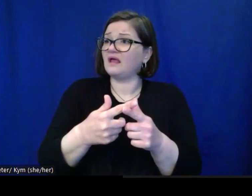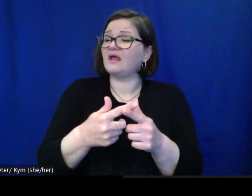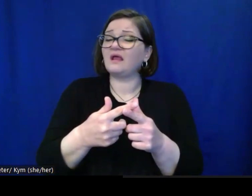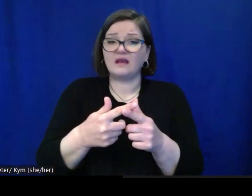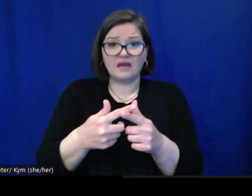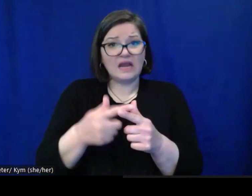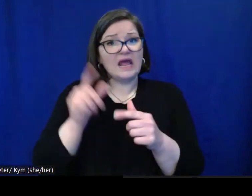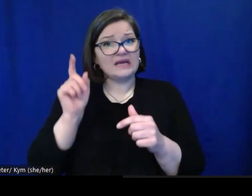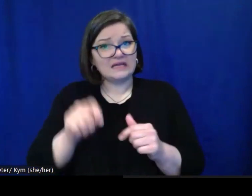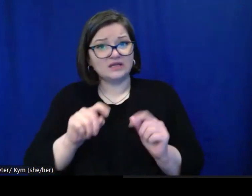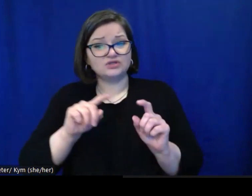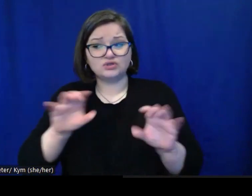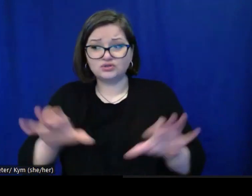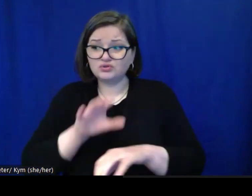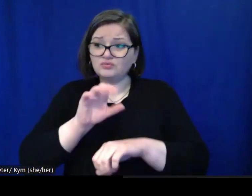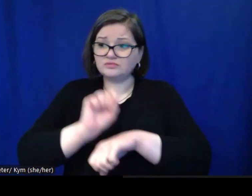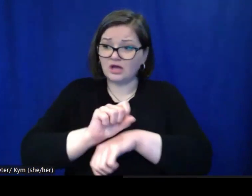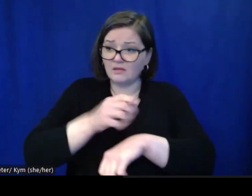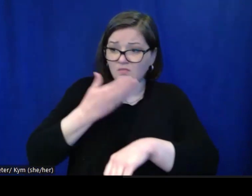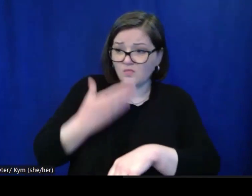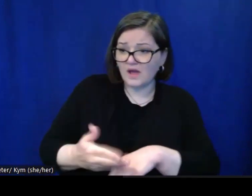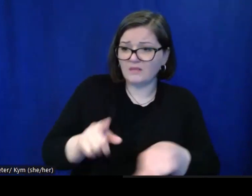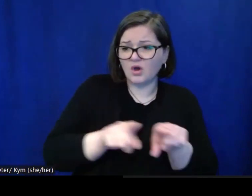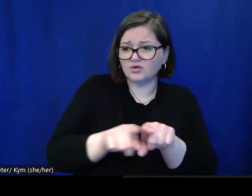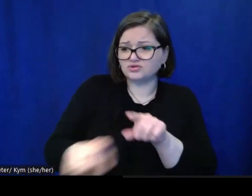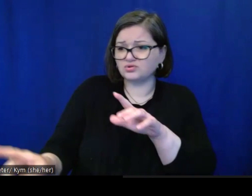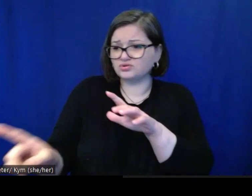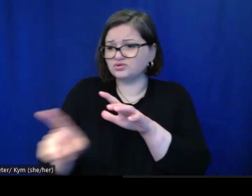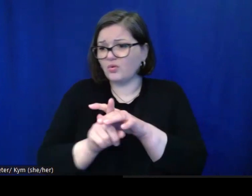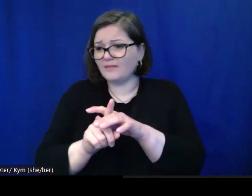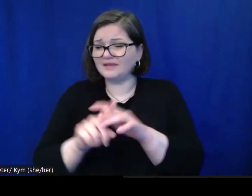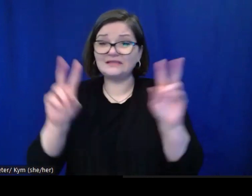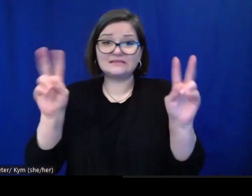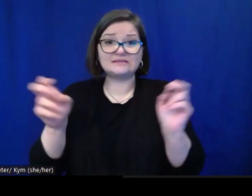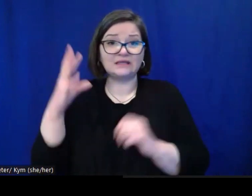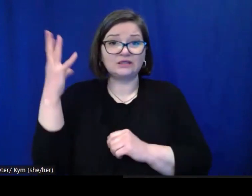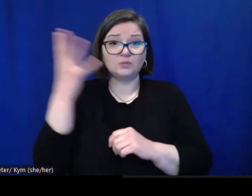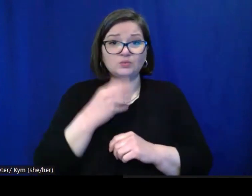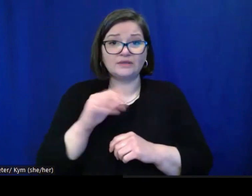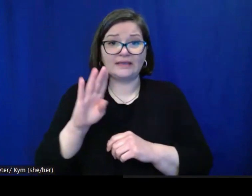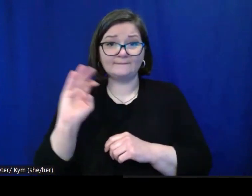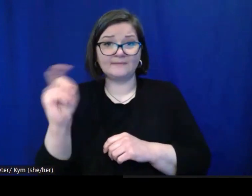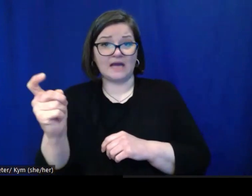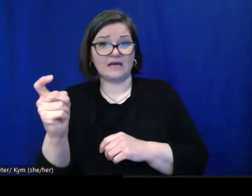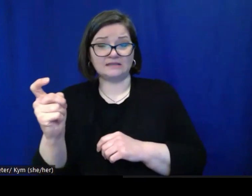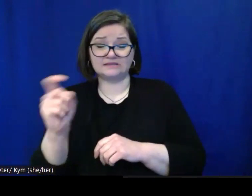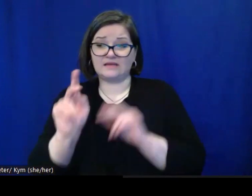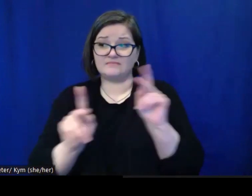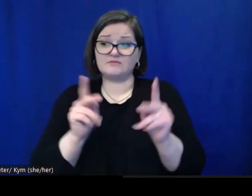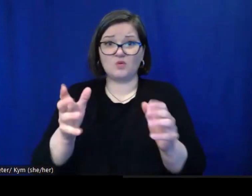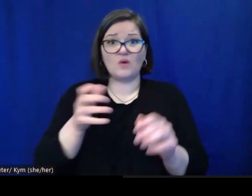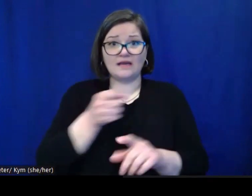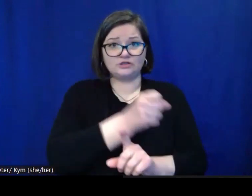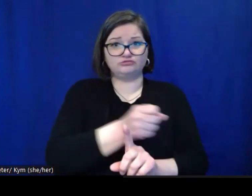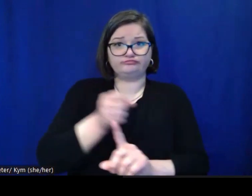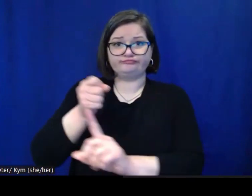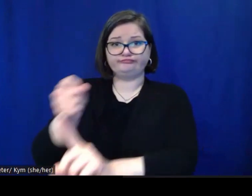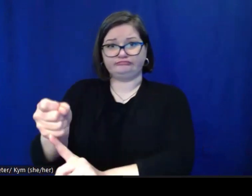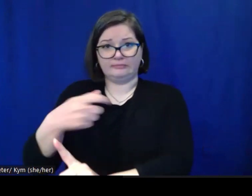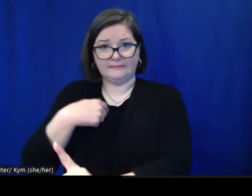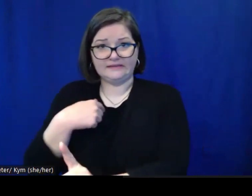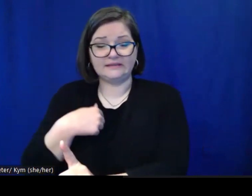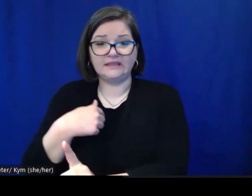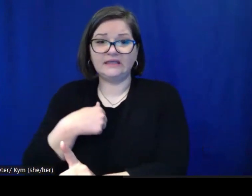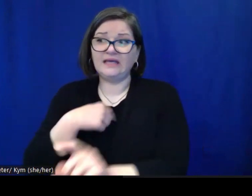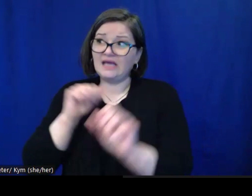show up exactly in this pretty box that folks wanted me to. And as you